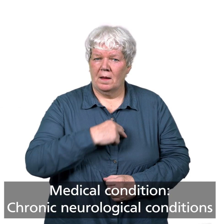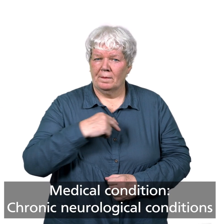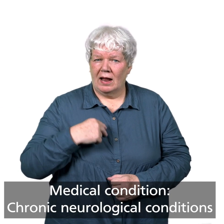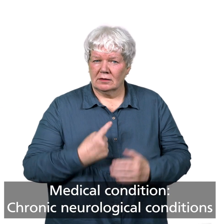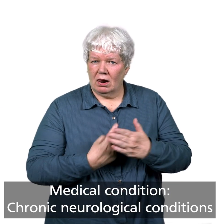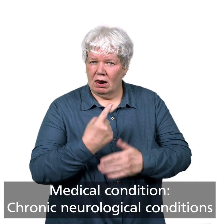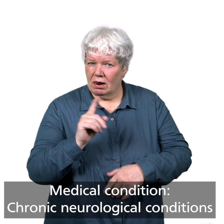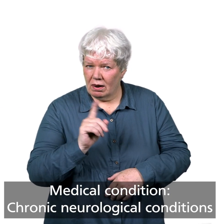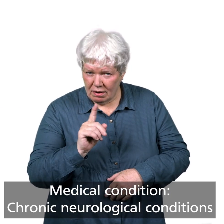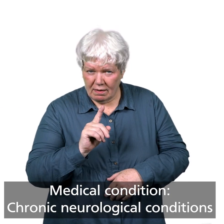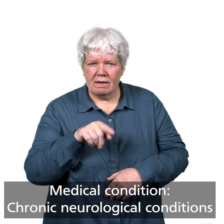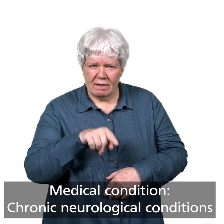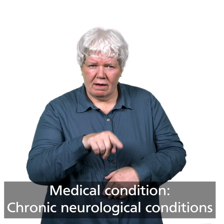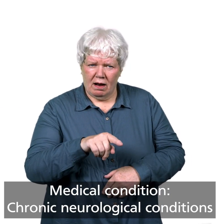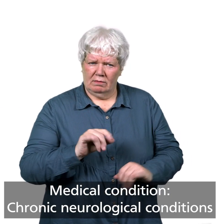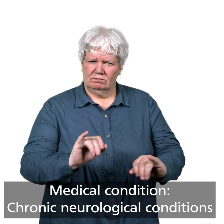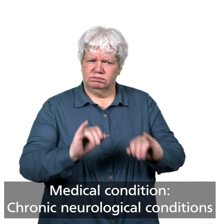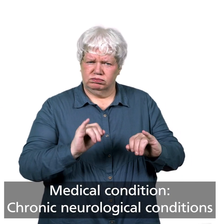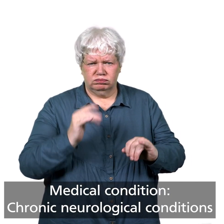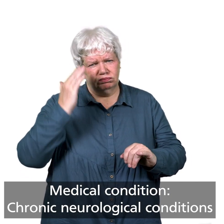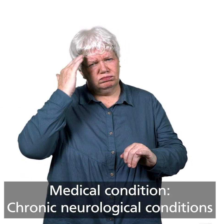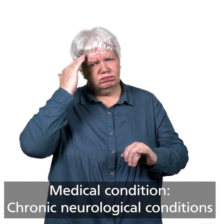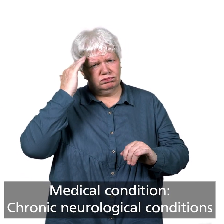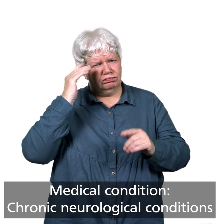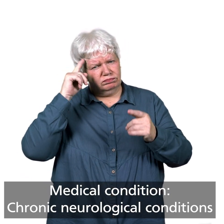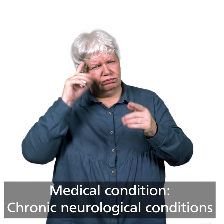Medical condition: chronic neurological conditions,